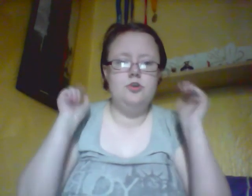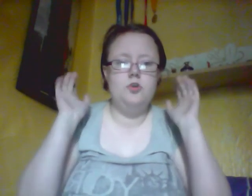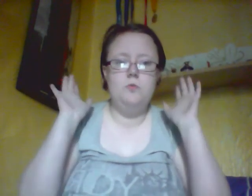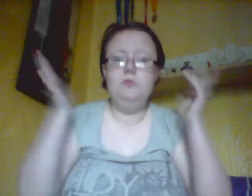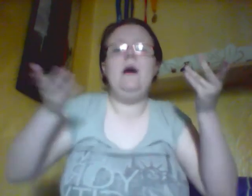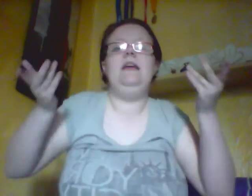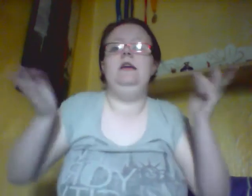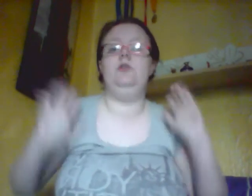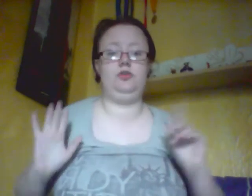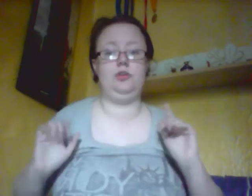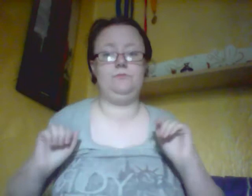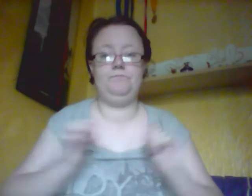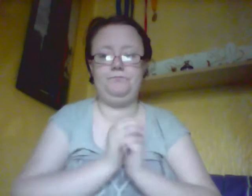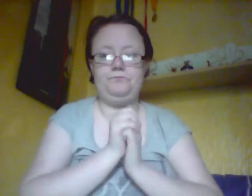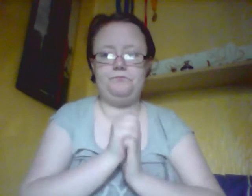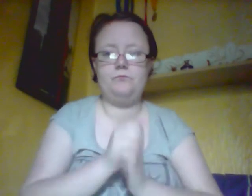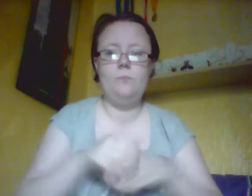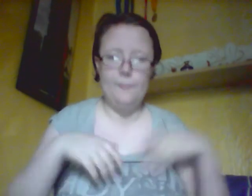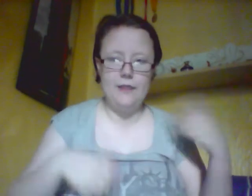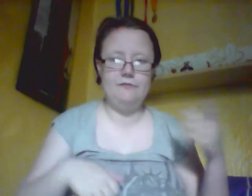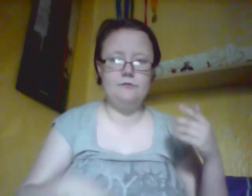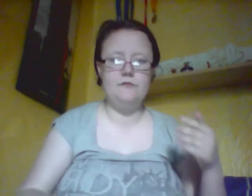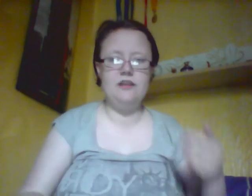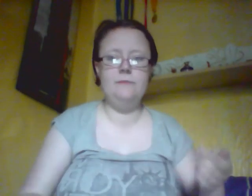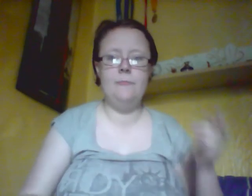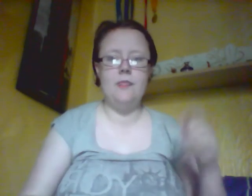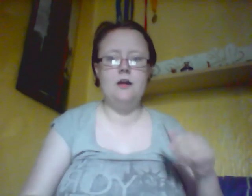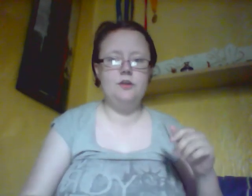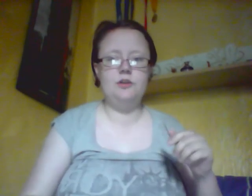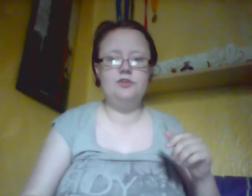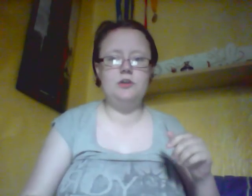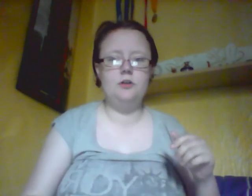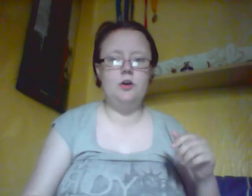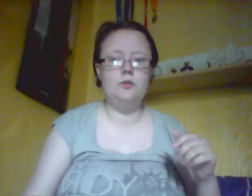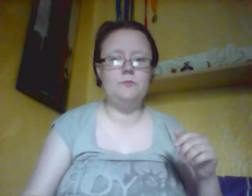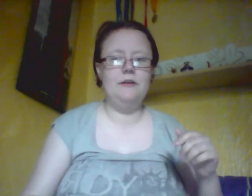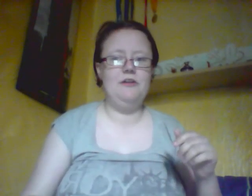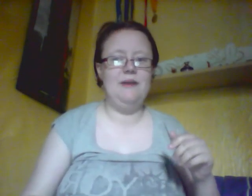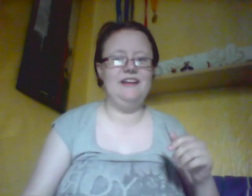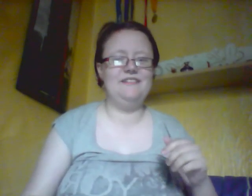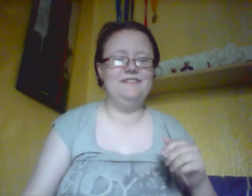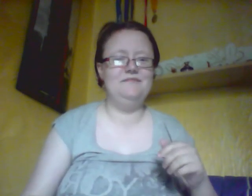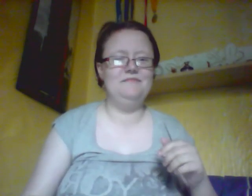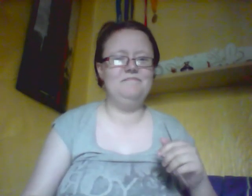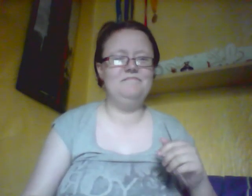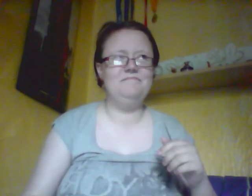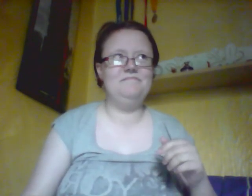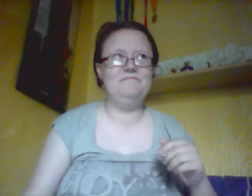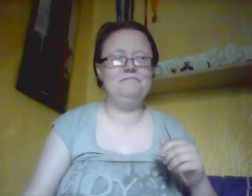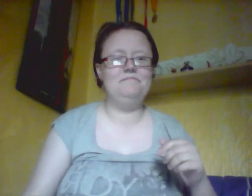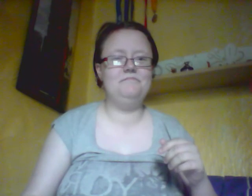We don't know why, he just does. Nothing for V. Does Sherlock wear a wig?